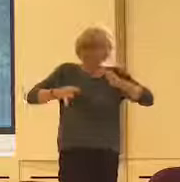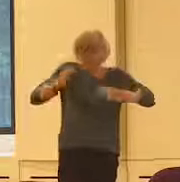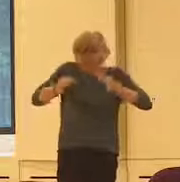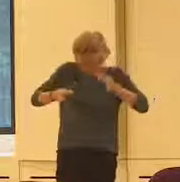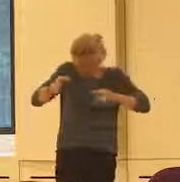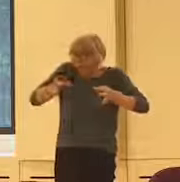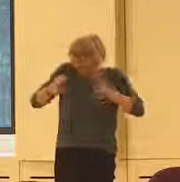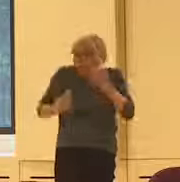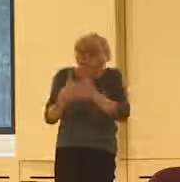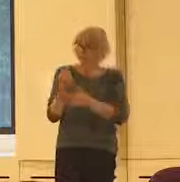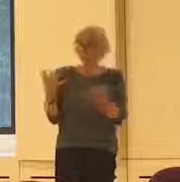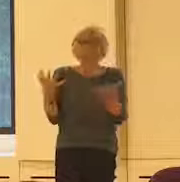Something like that